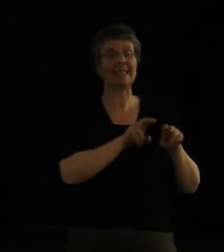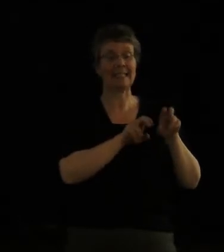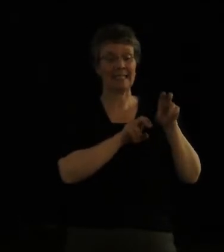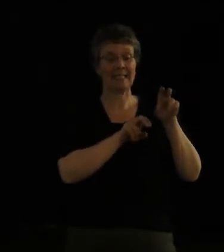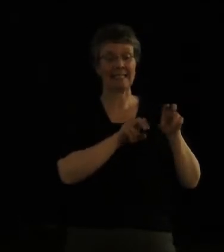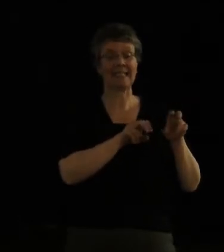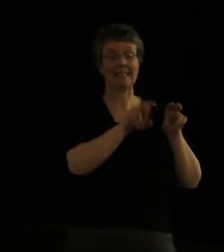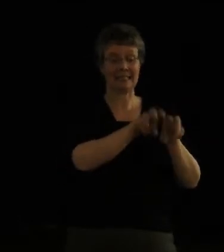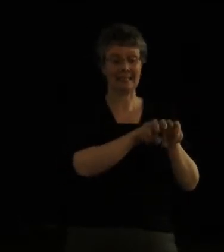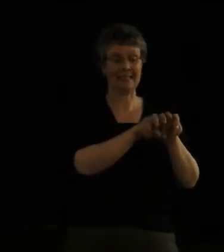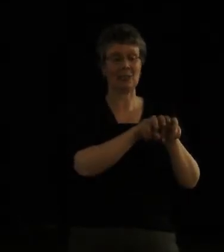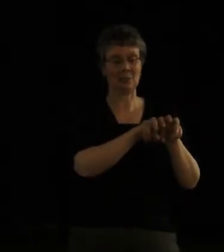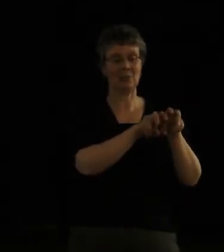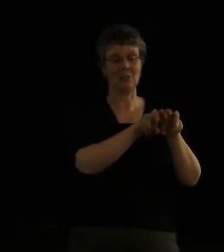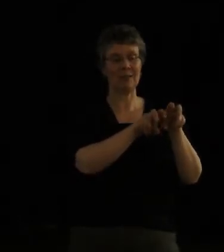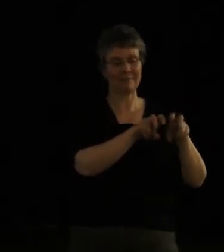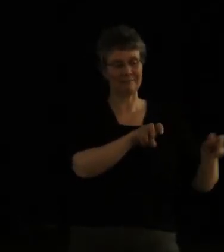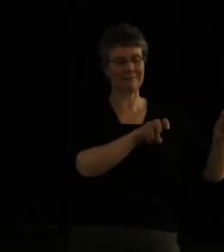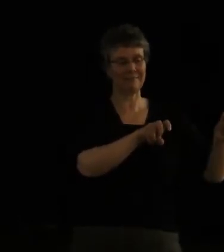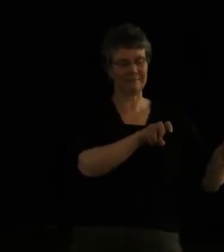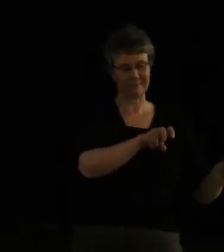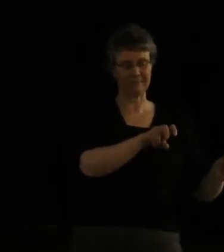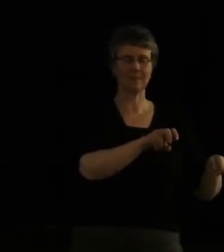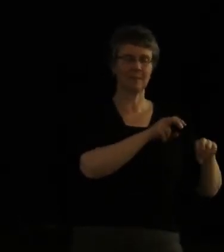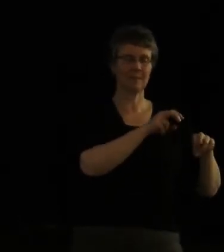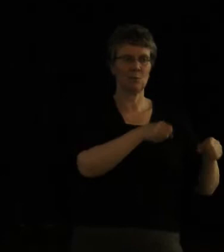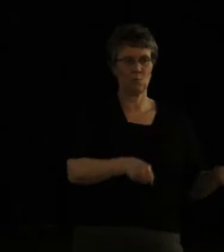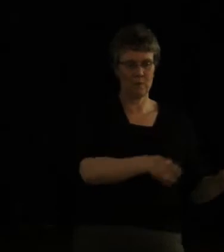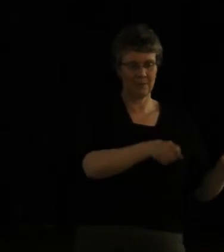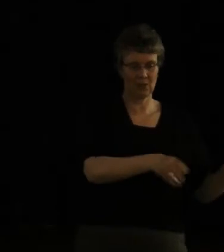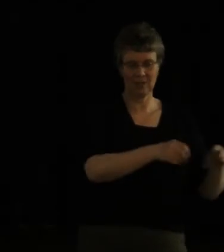2 regular stalls and turning it into a situation where it makes it also van accessible.